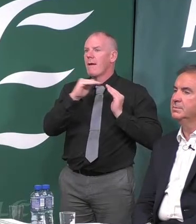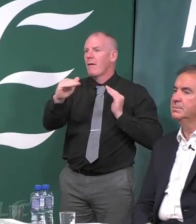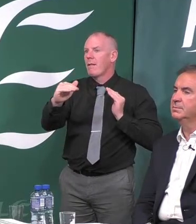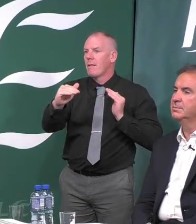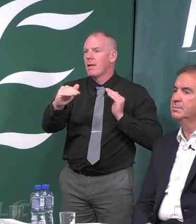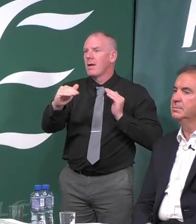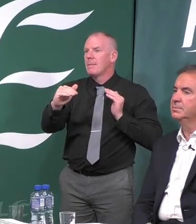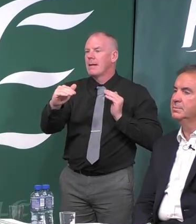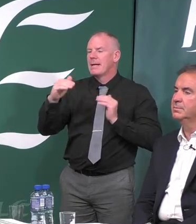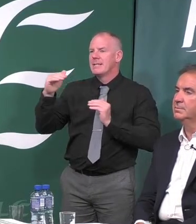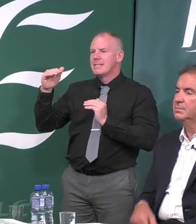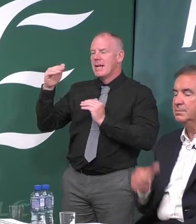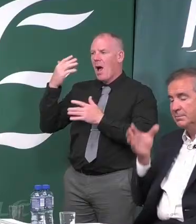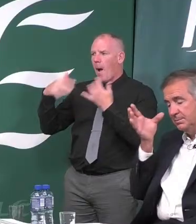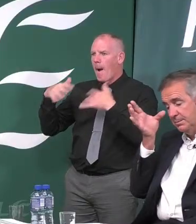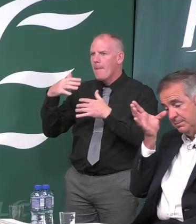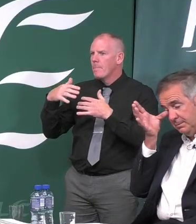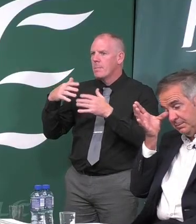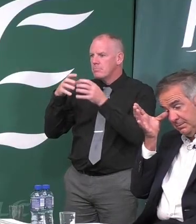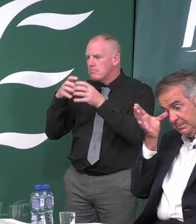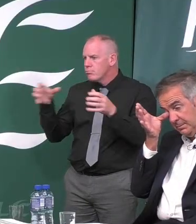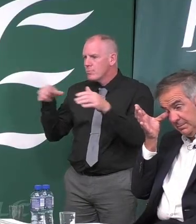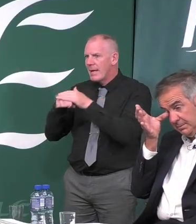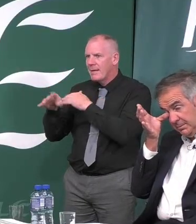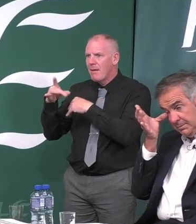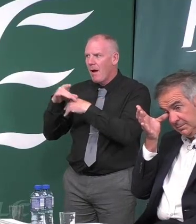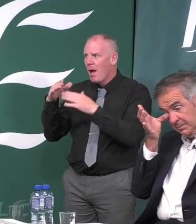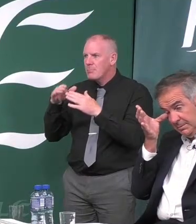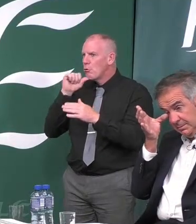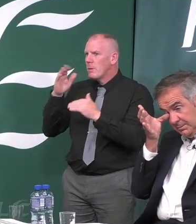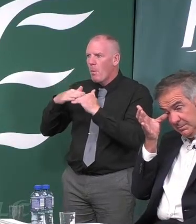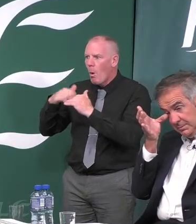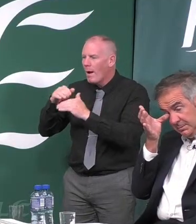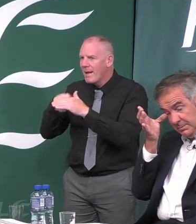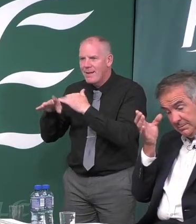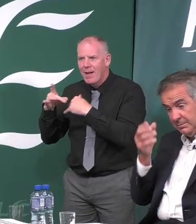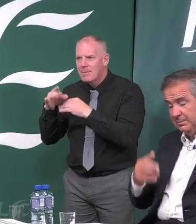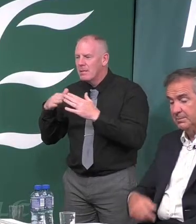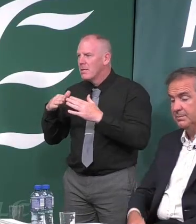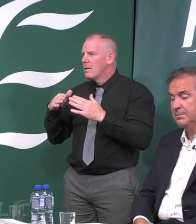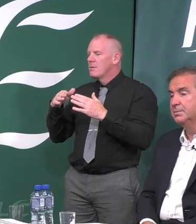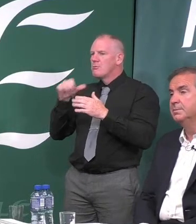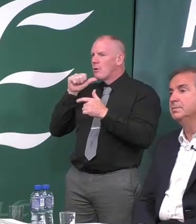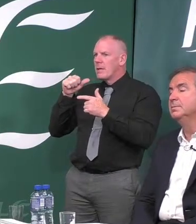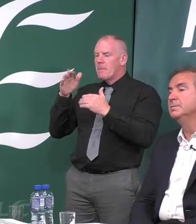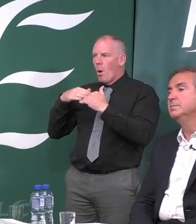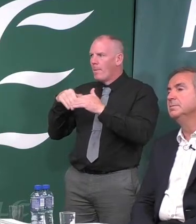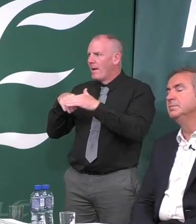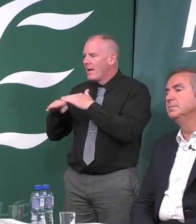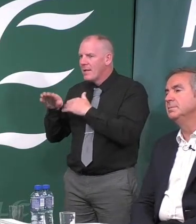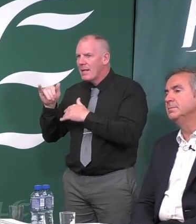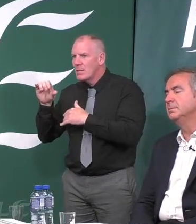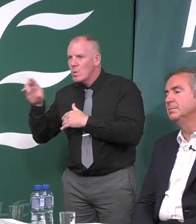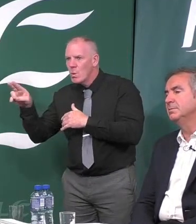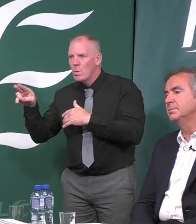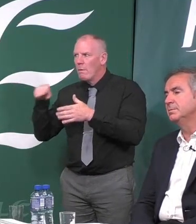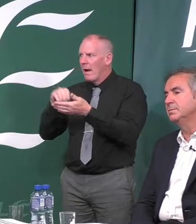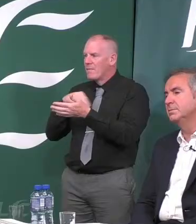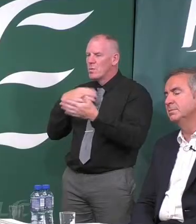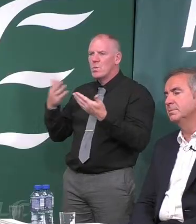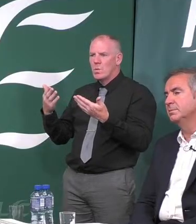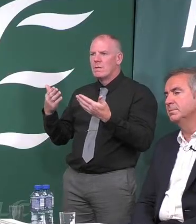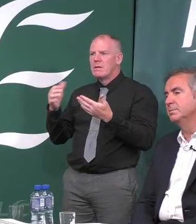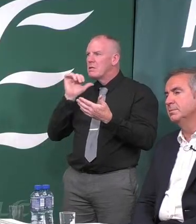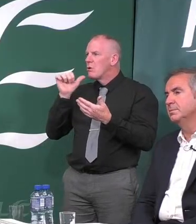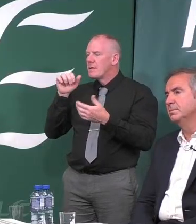not resulted in a significant rise in hospitalizations, have not resulted in a significant rise in people needing ITU, and